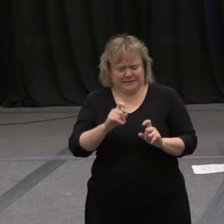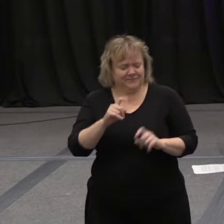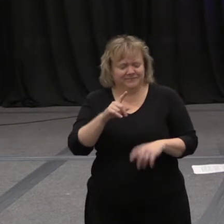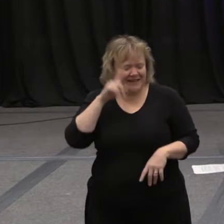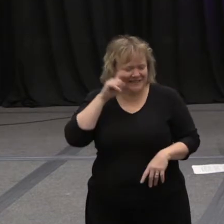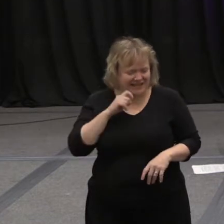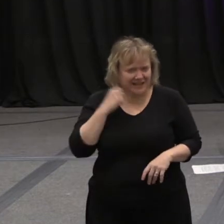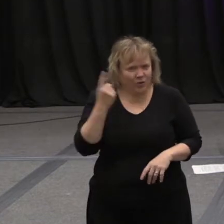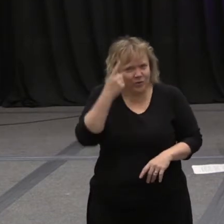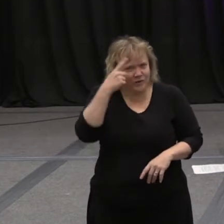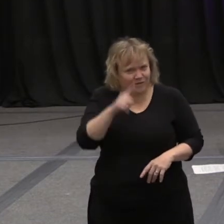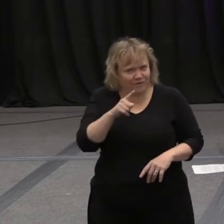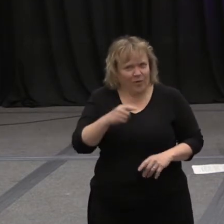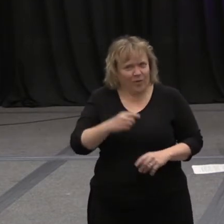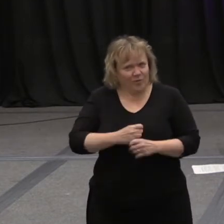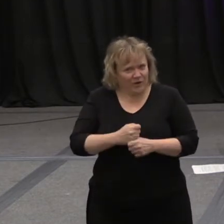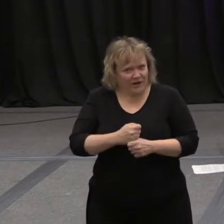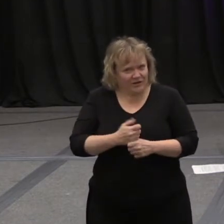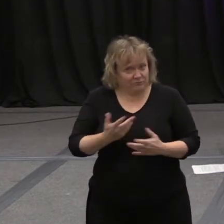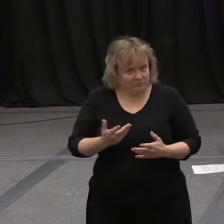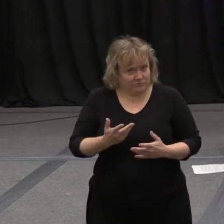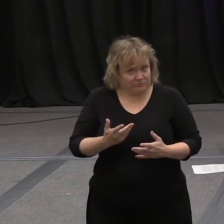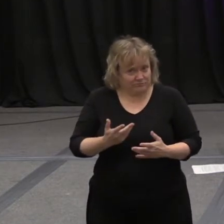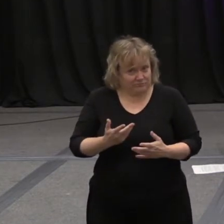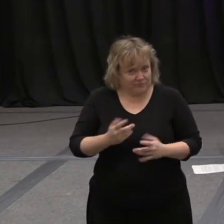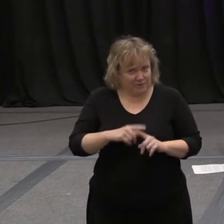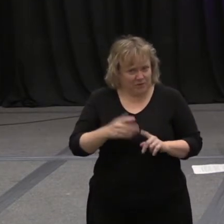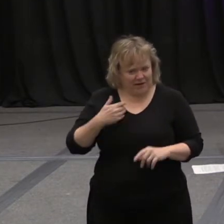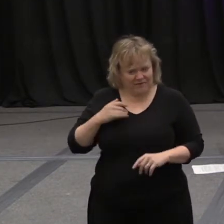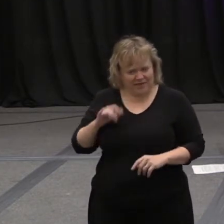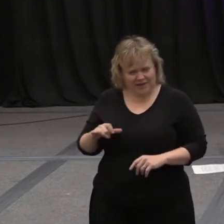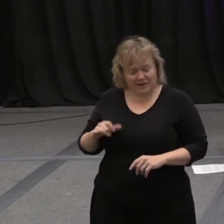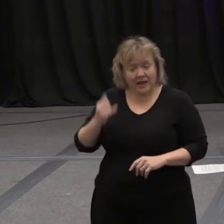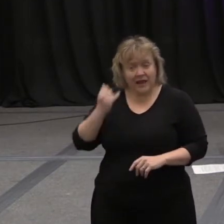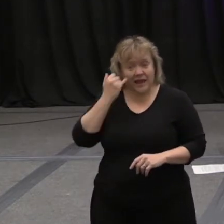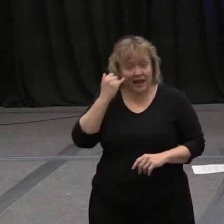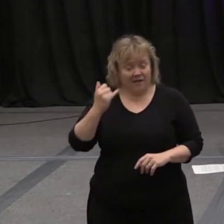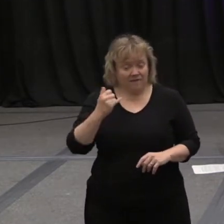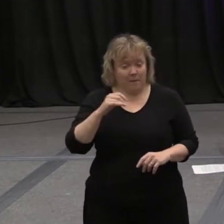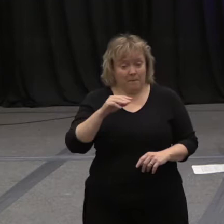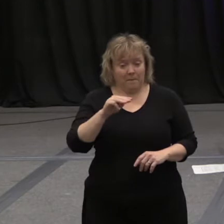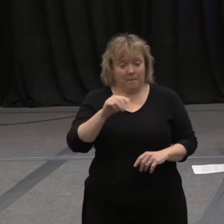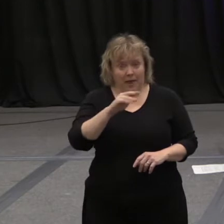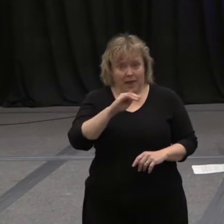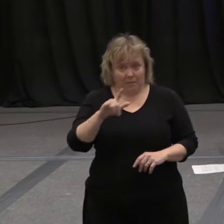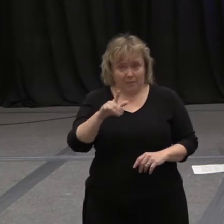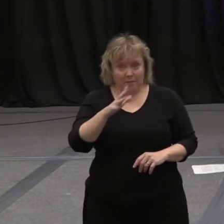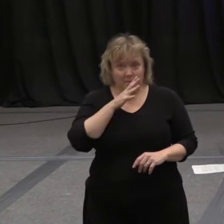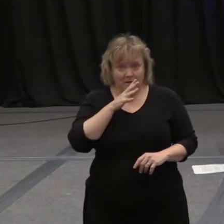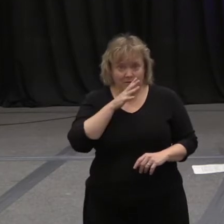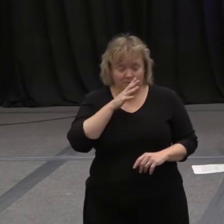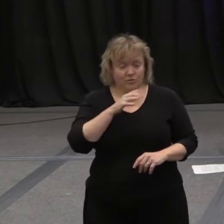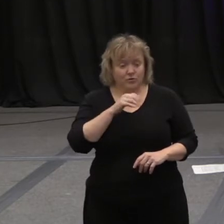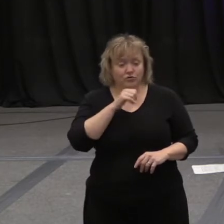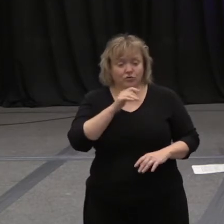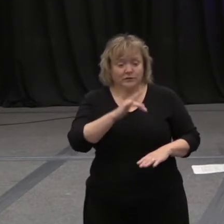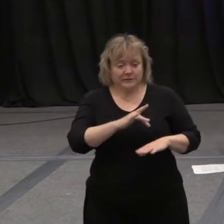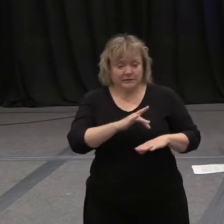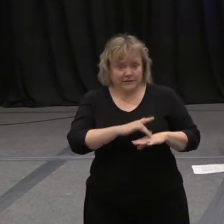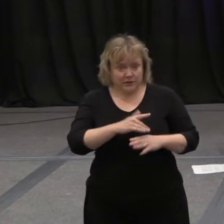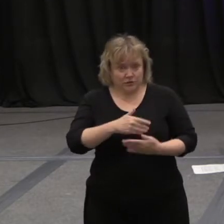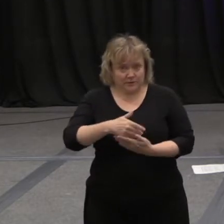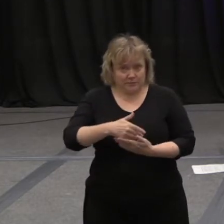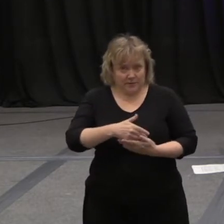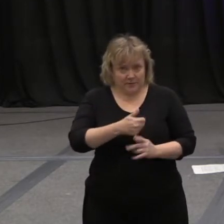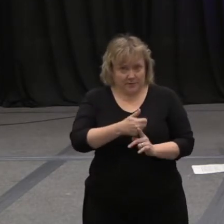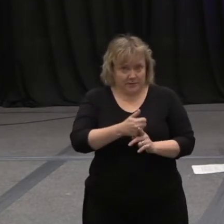And if a mammal mother does not touch her child, it will starve. So something in